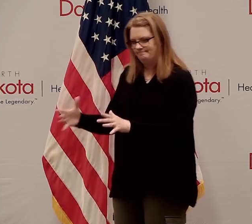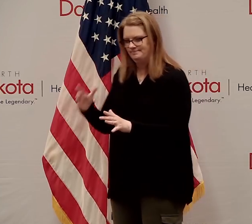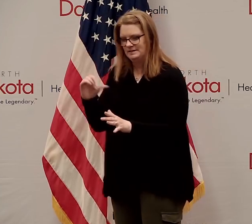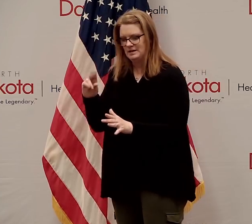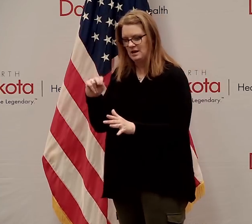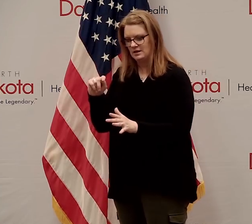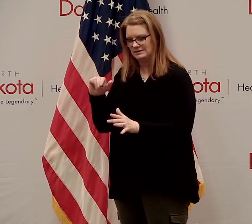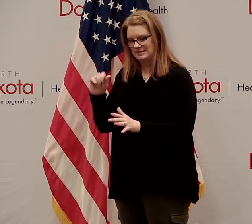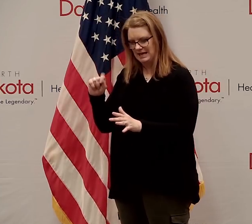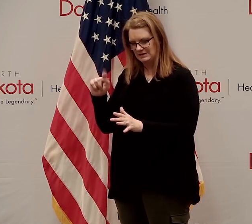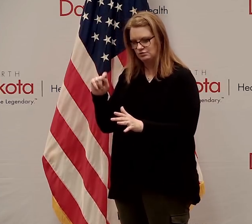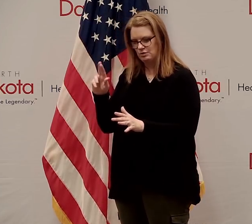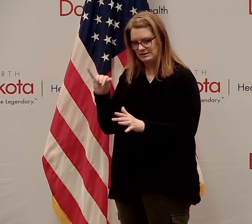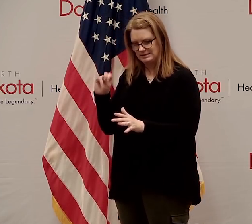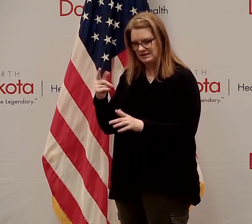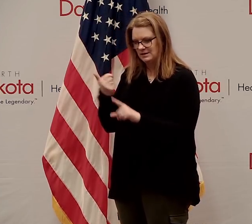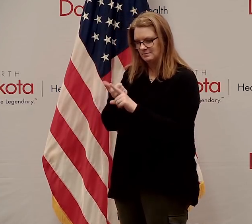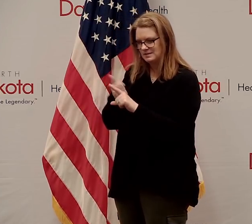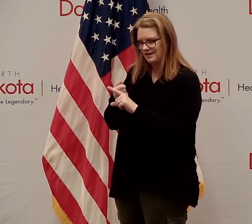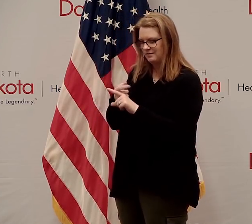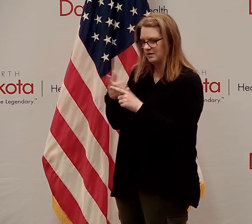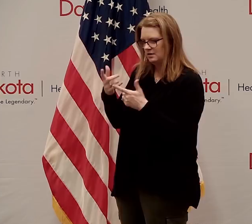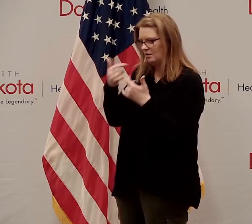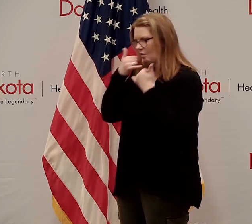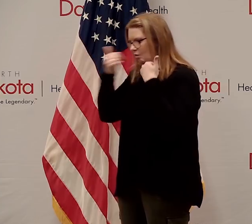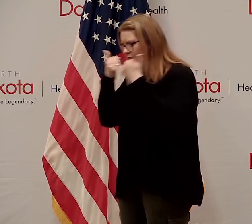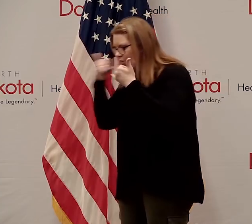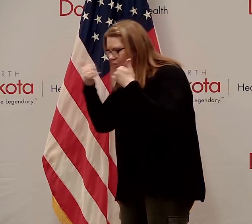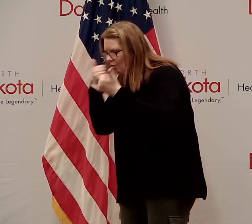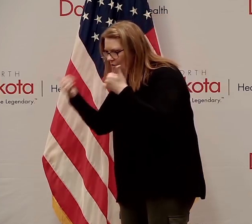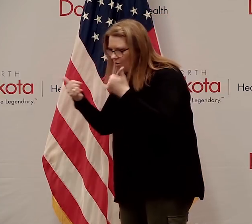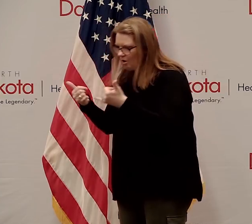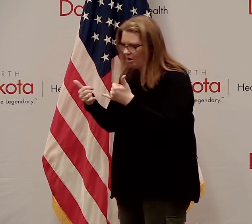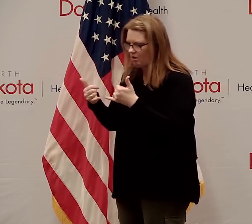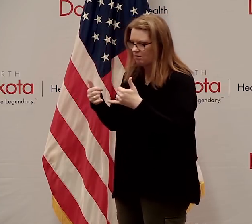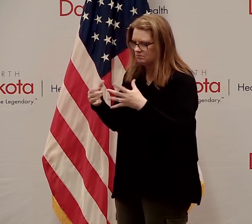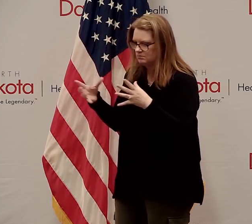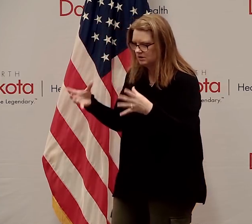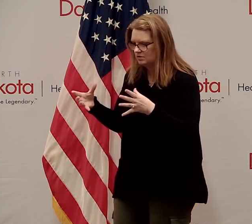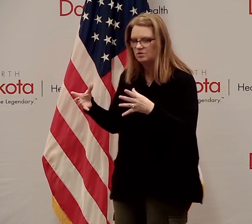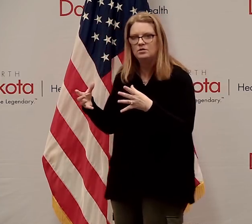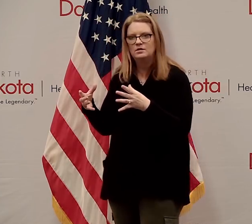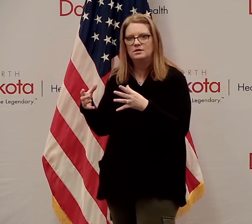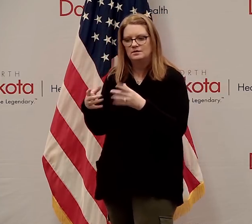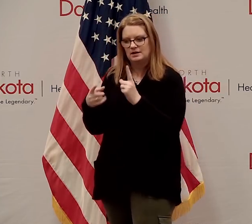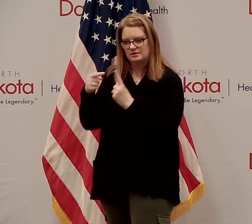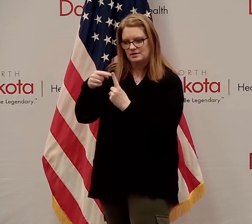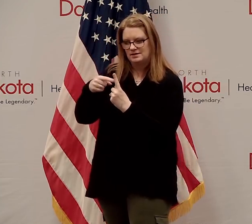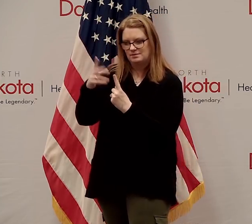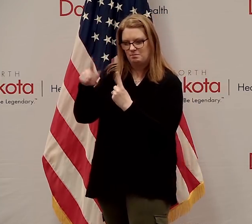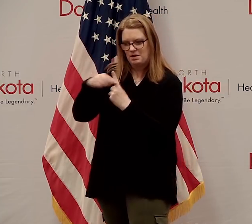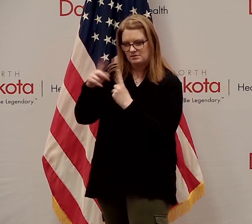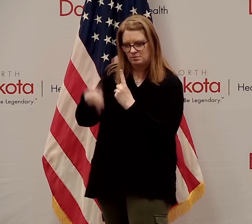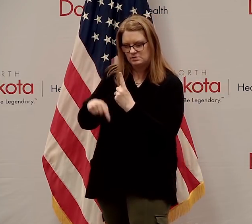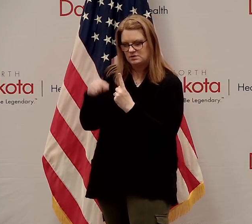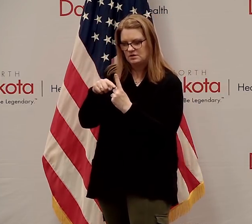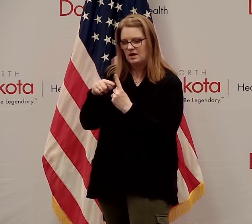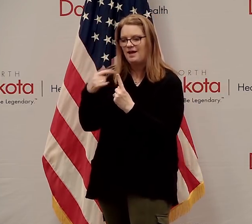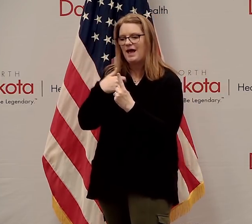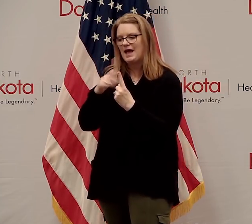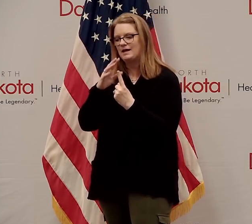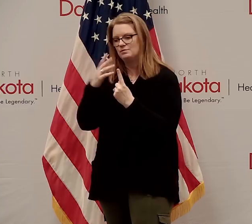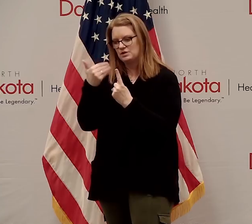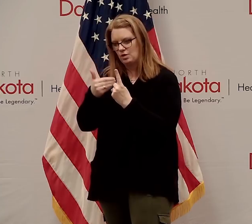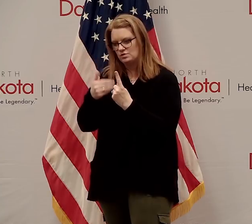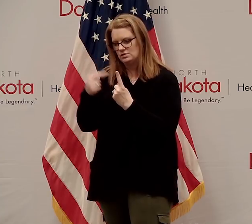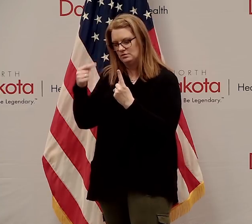fashion. But if that interview is done and it's done on a piece of paper, and then the next day, if you have a team of less than 10